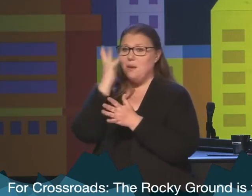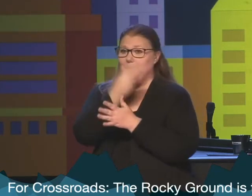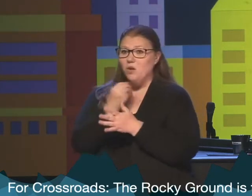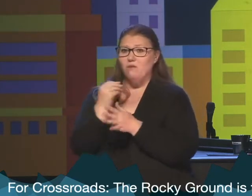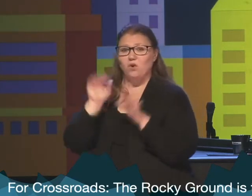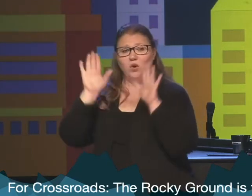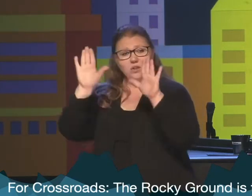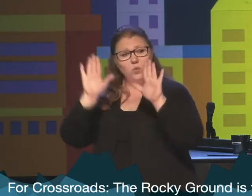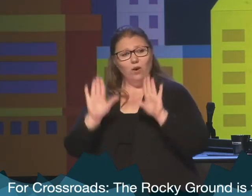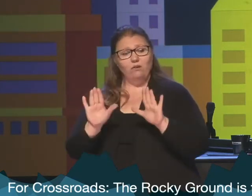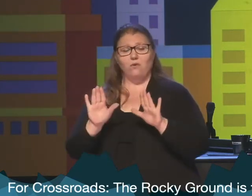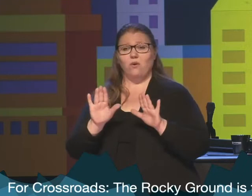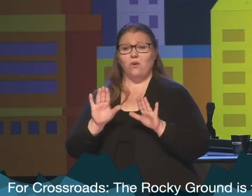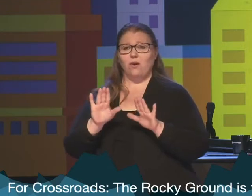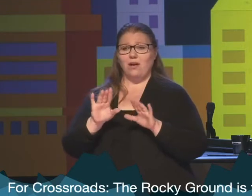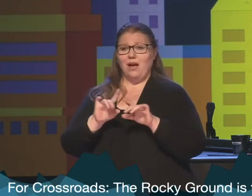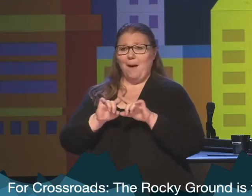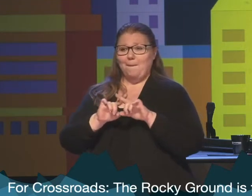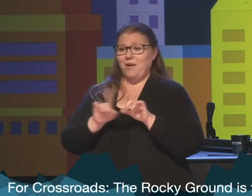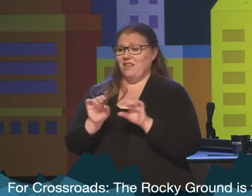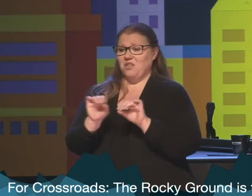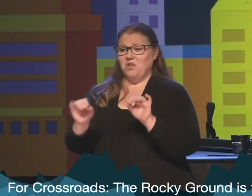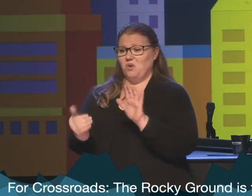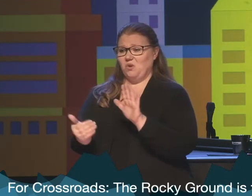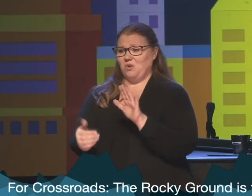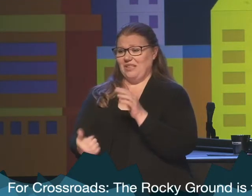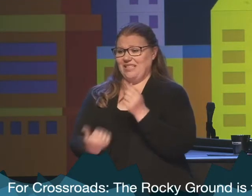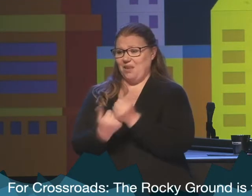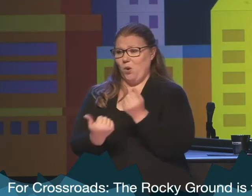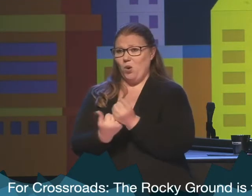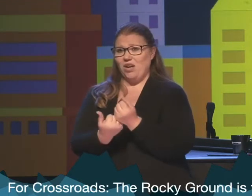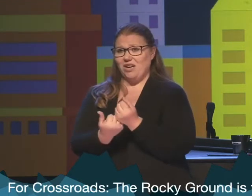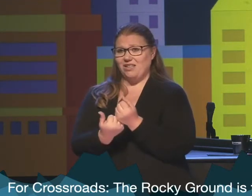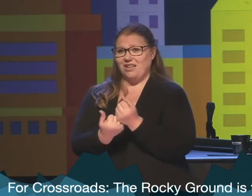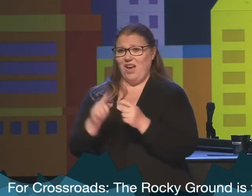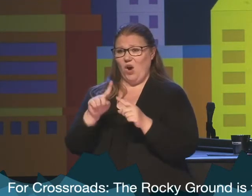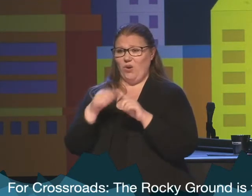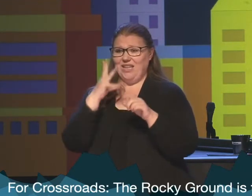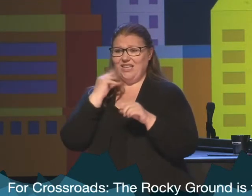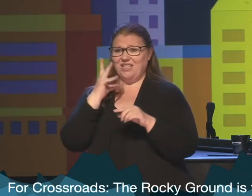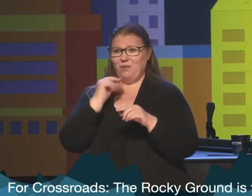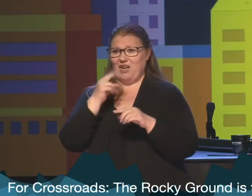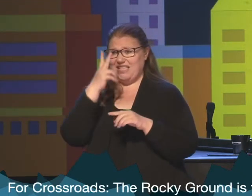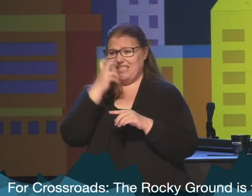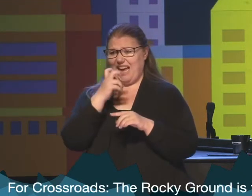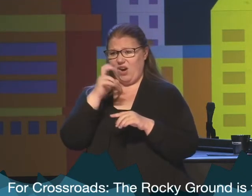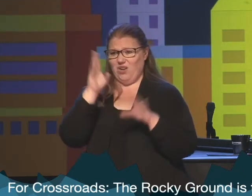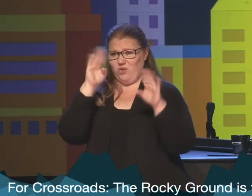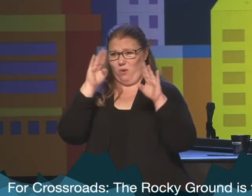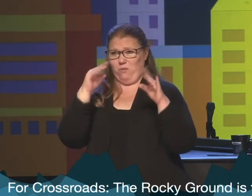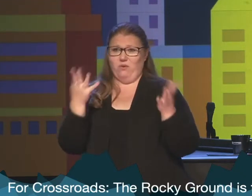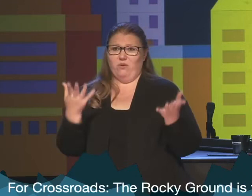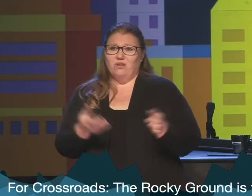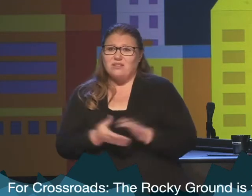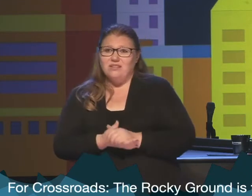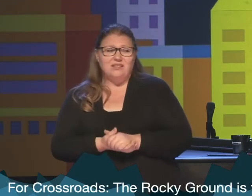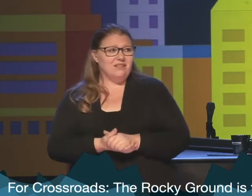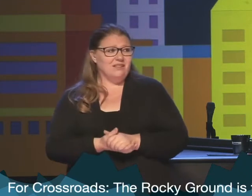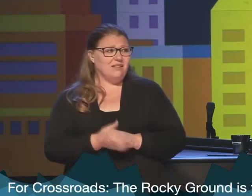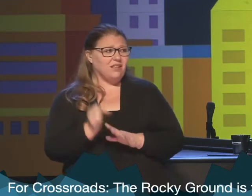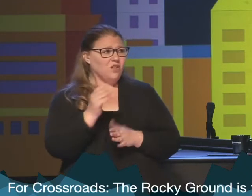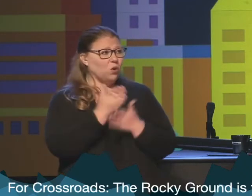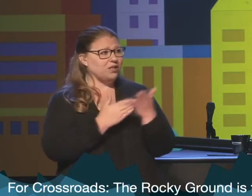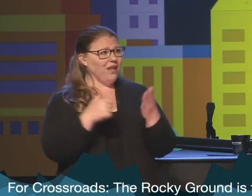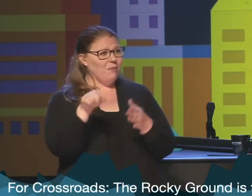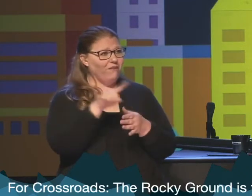and it's wonderful, but it lacks support in times of opposition or doubt. So some of you